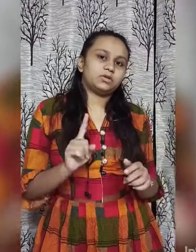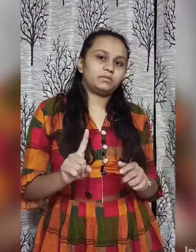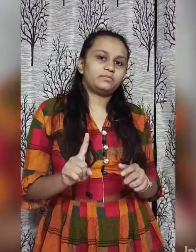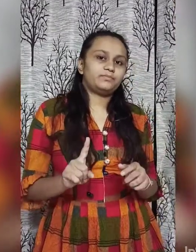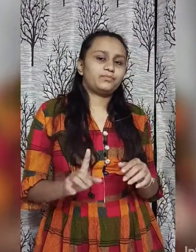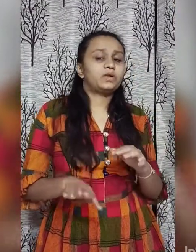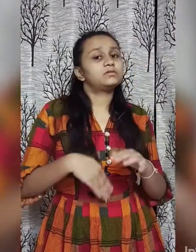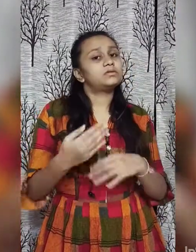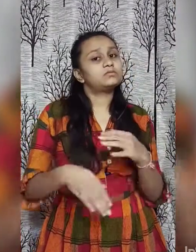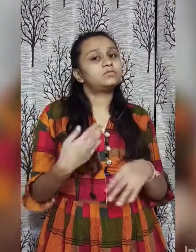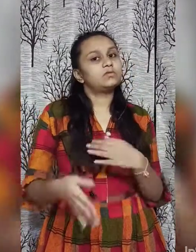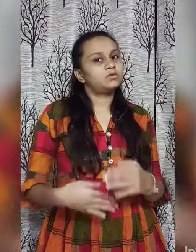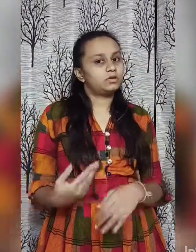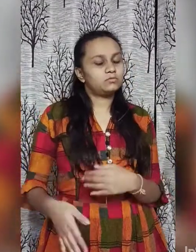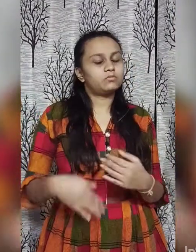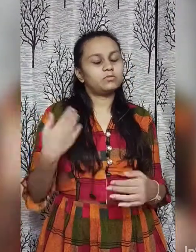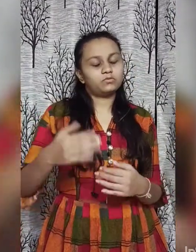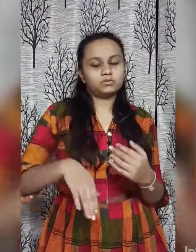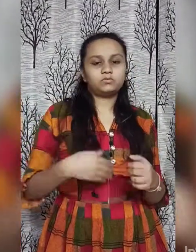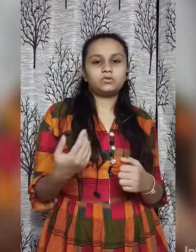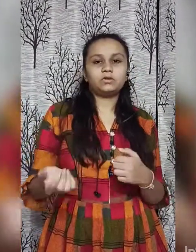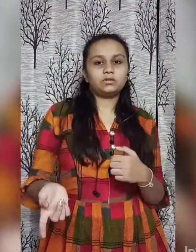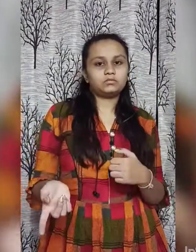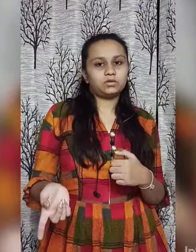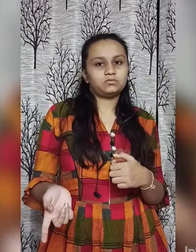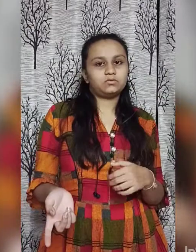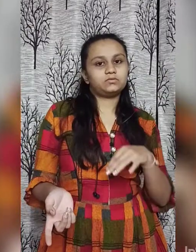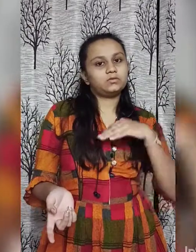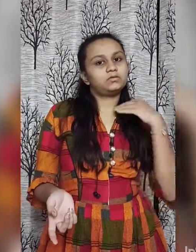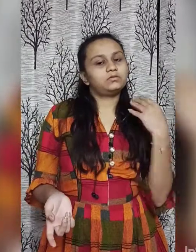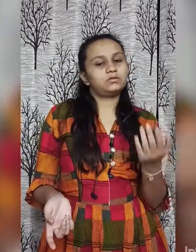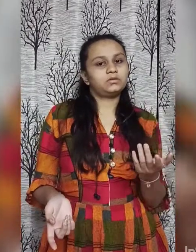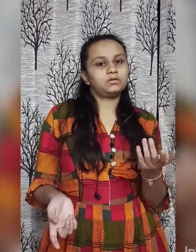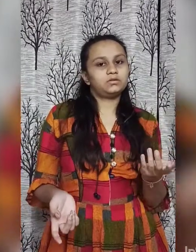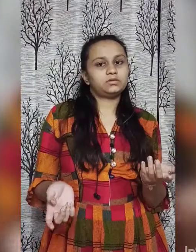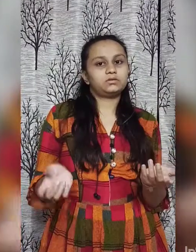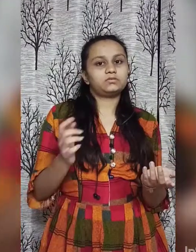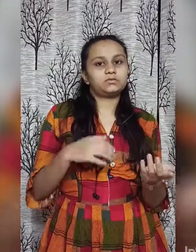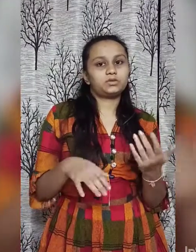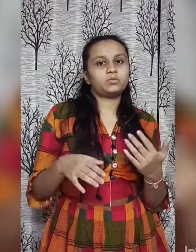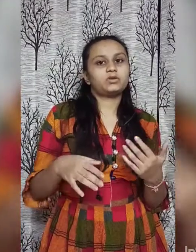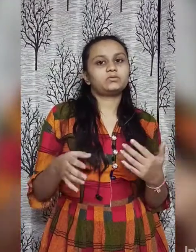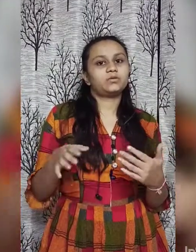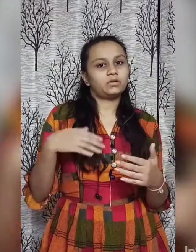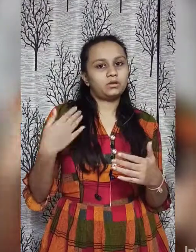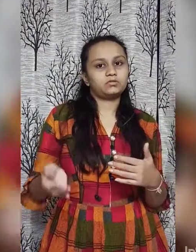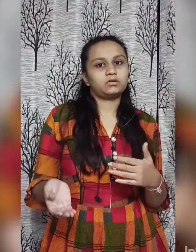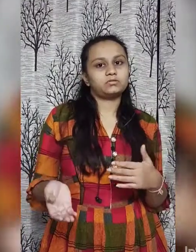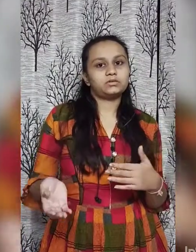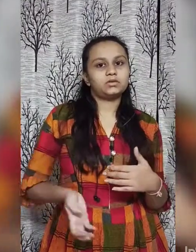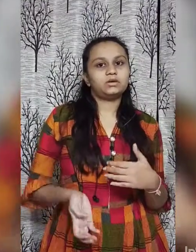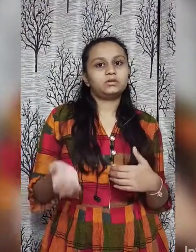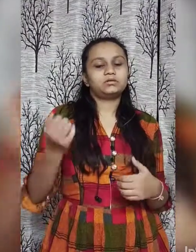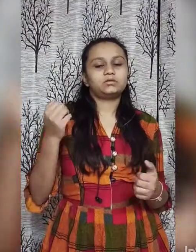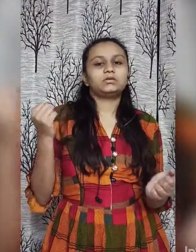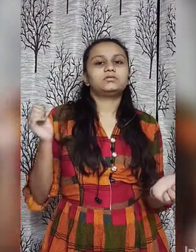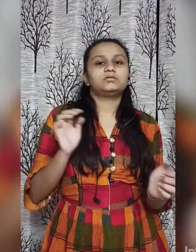one time, and then it may take up manufacture of another type of drug. When the supply of that type of tablet